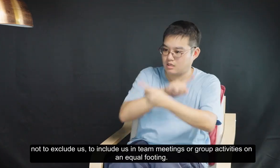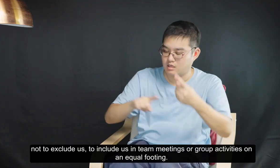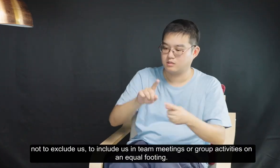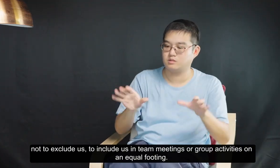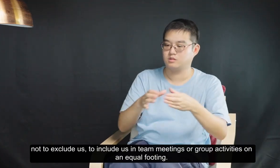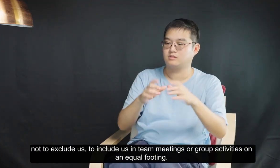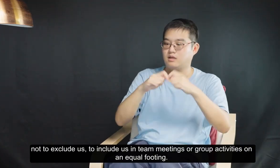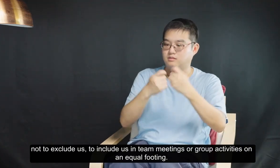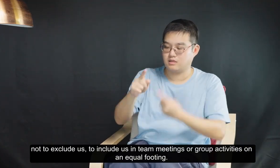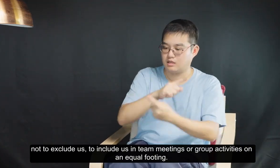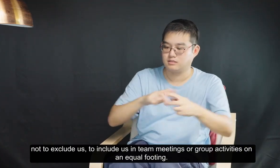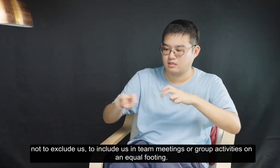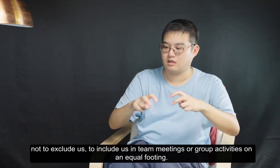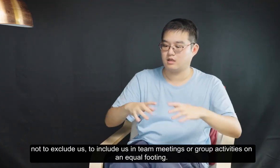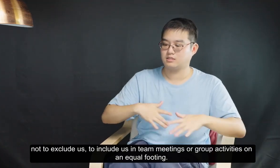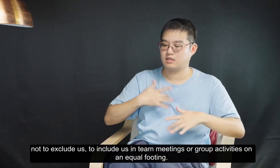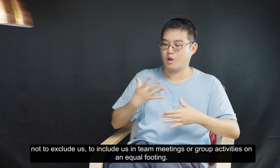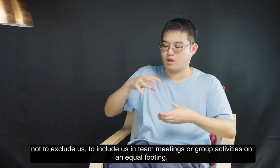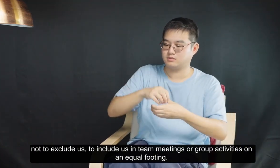group activities on an equal footing.